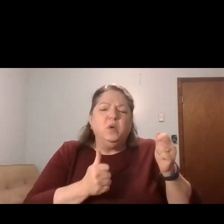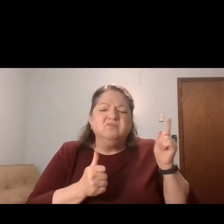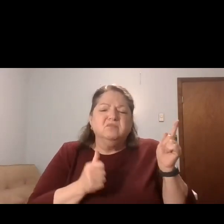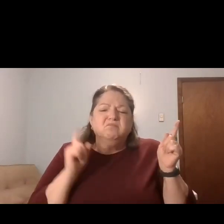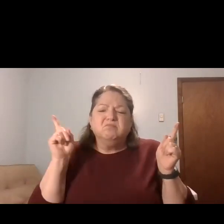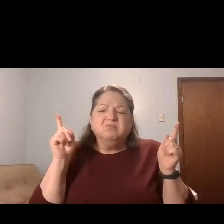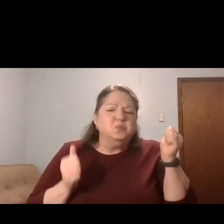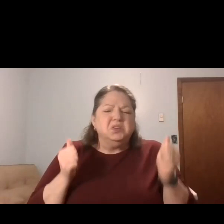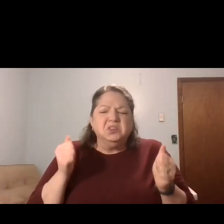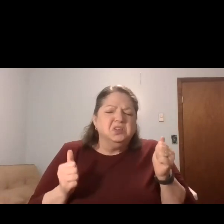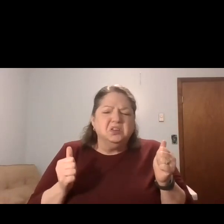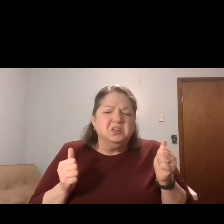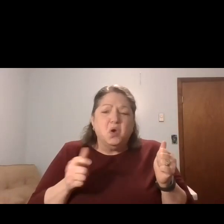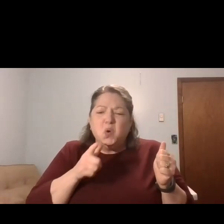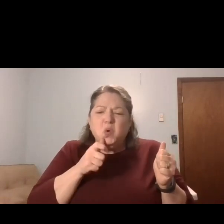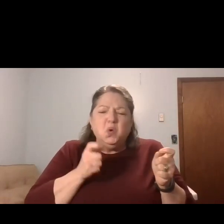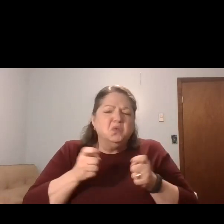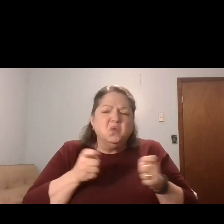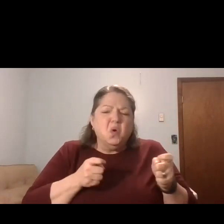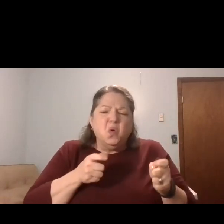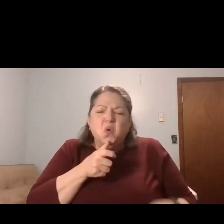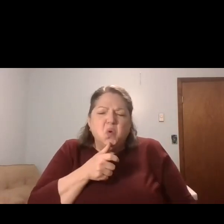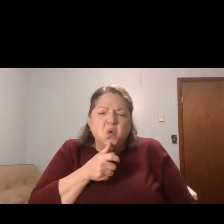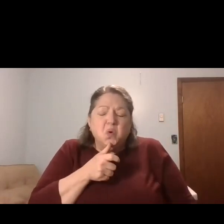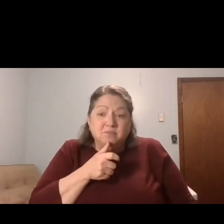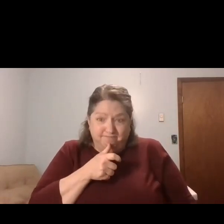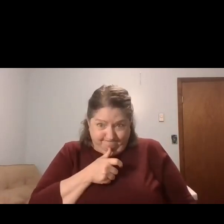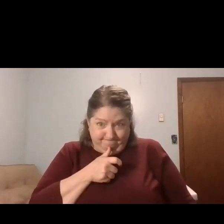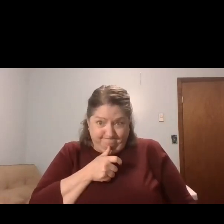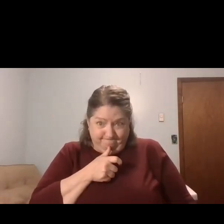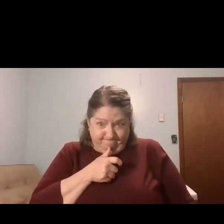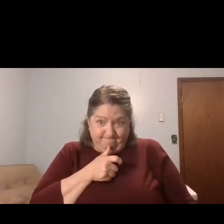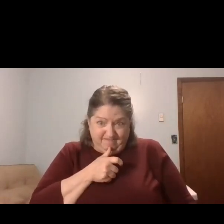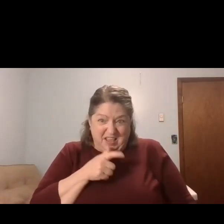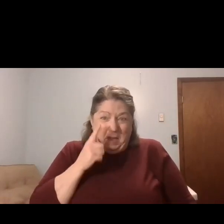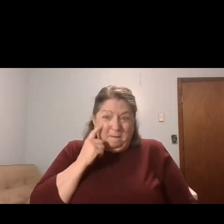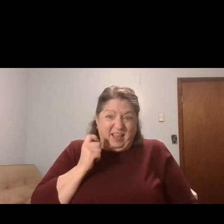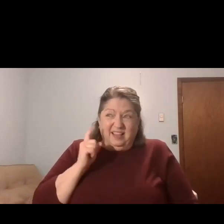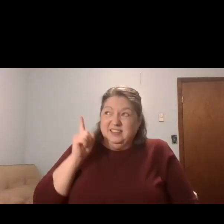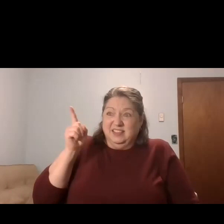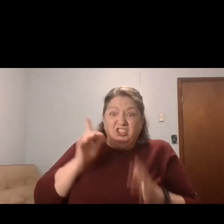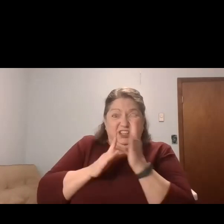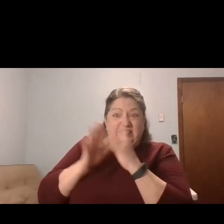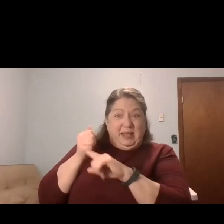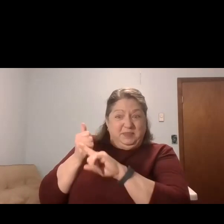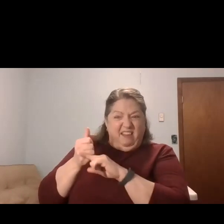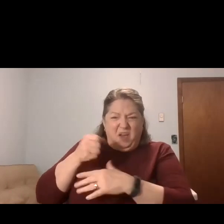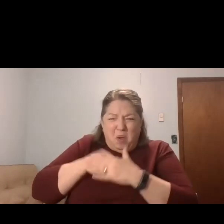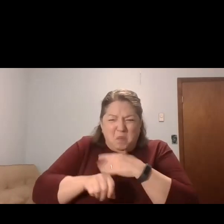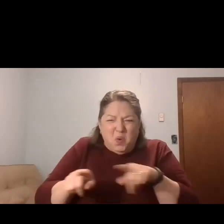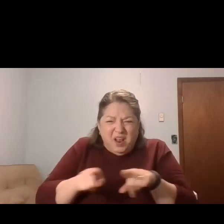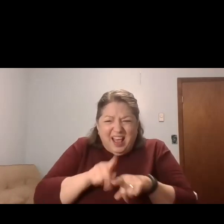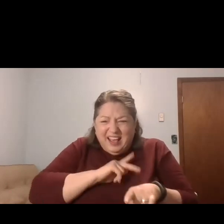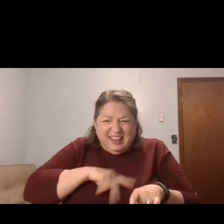shots? Who's in control? Because the one who is not born like a king, and the one who did not